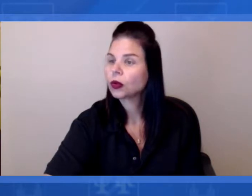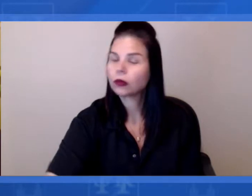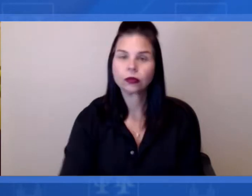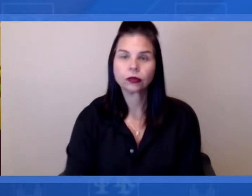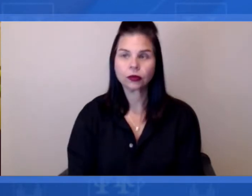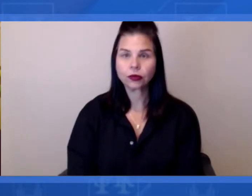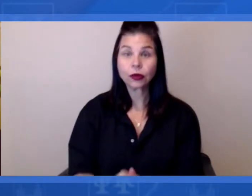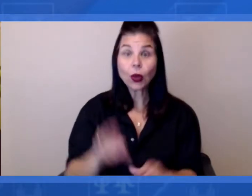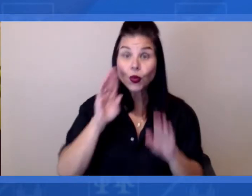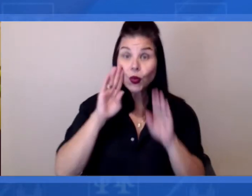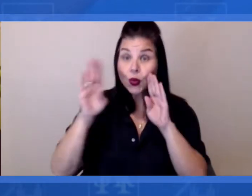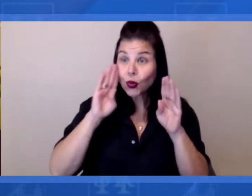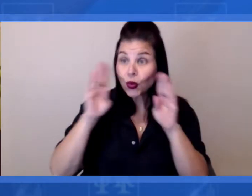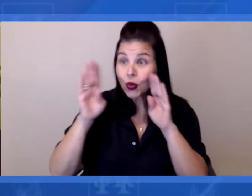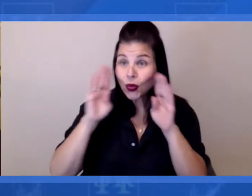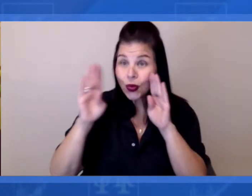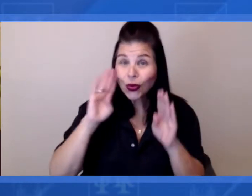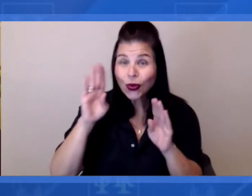Hello, everyone.